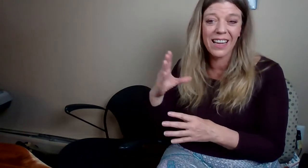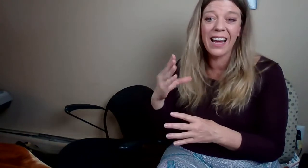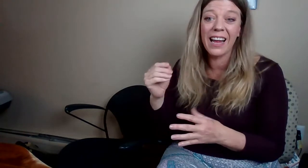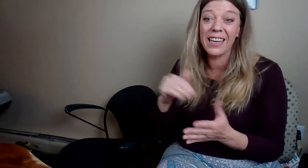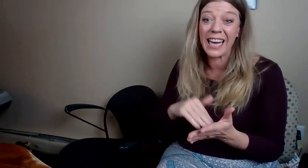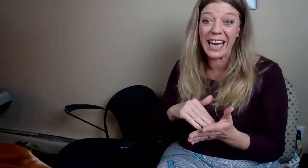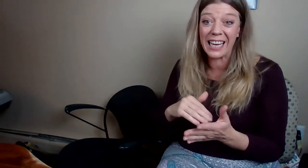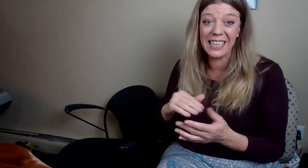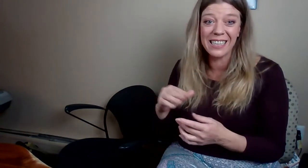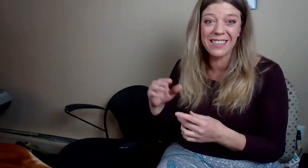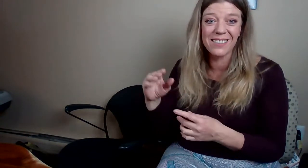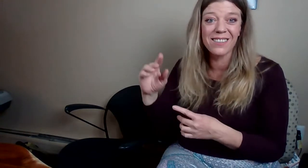And again.